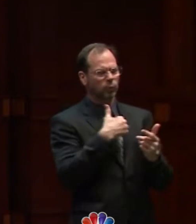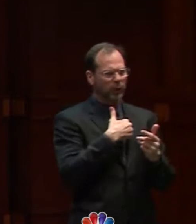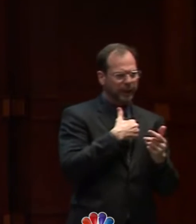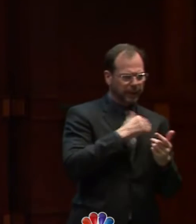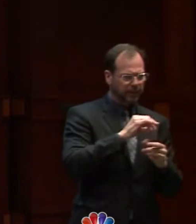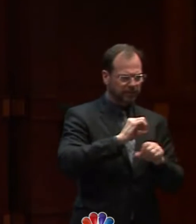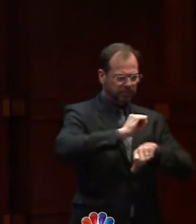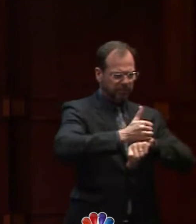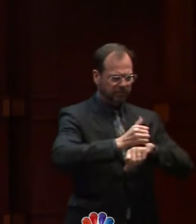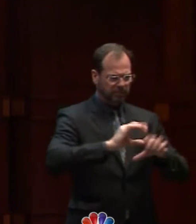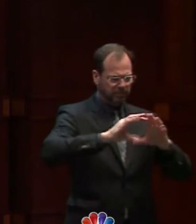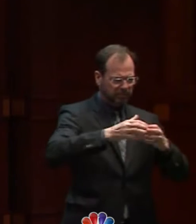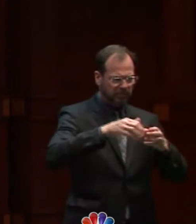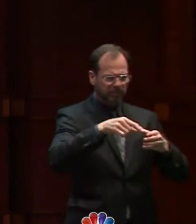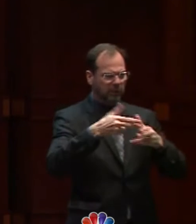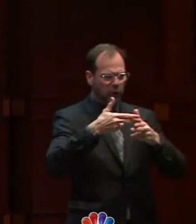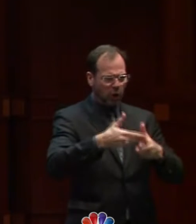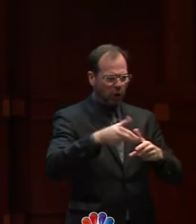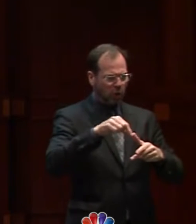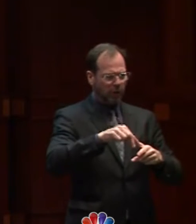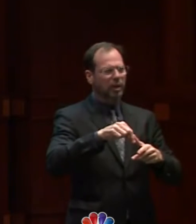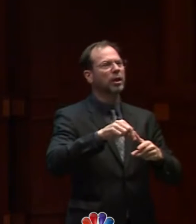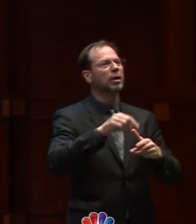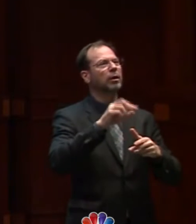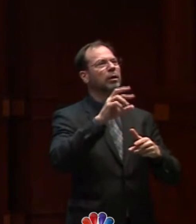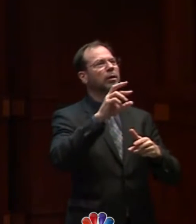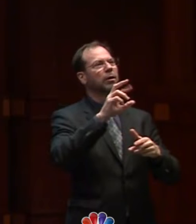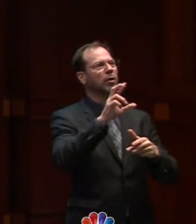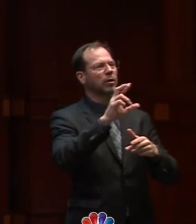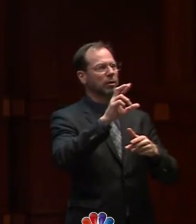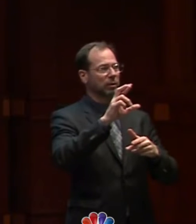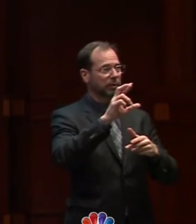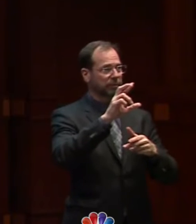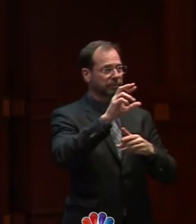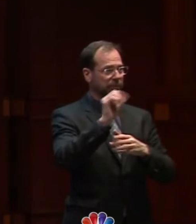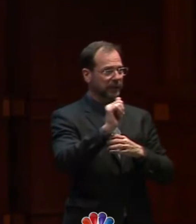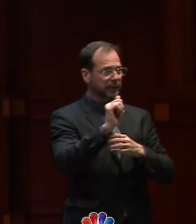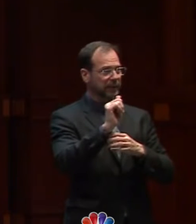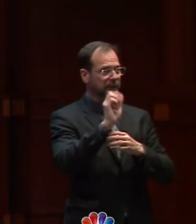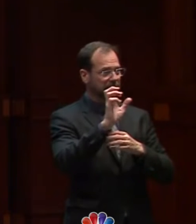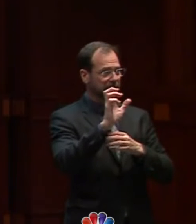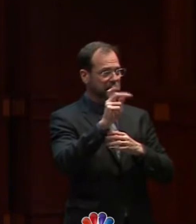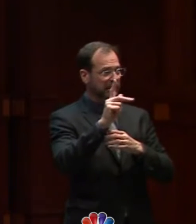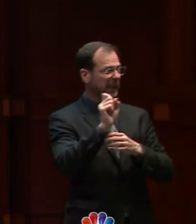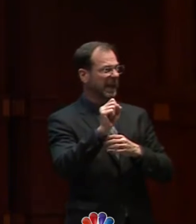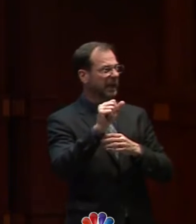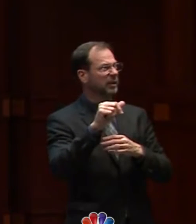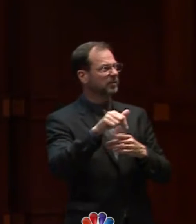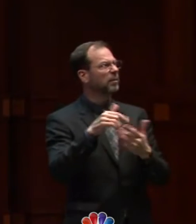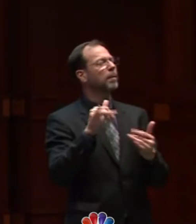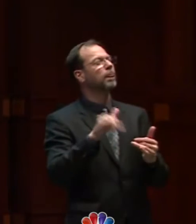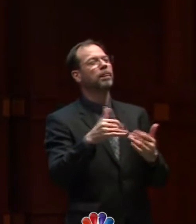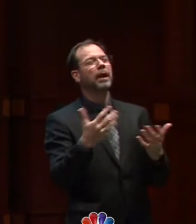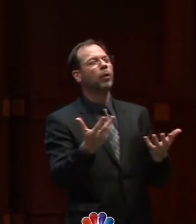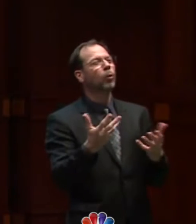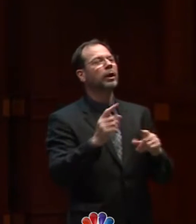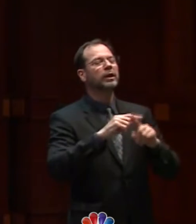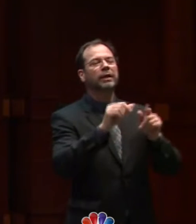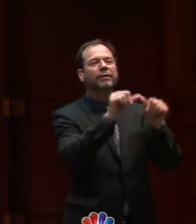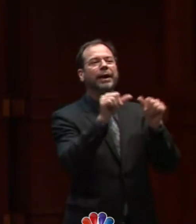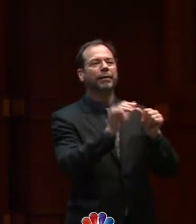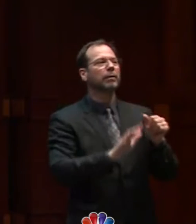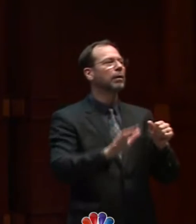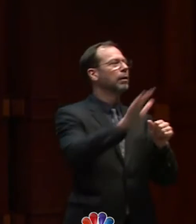trauma service areas through something called RACs. And so these are the things that actually in different areas